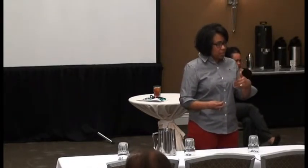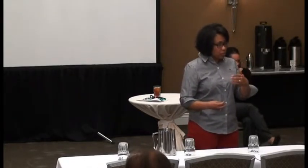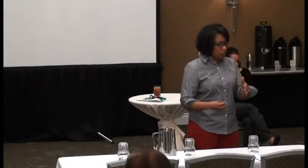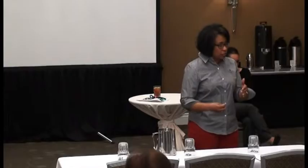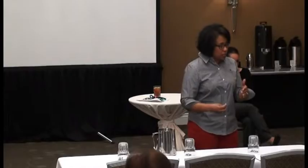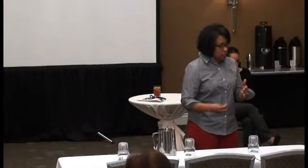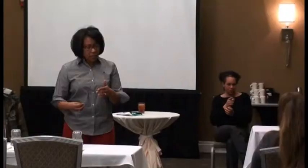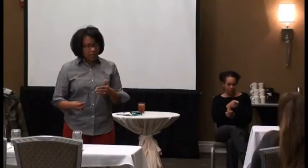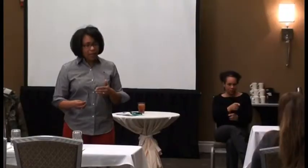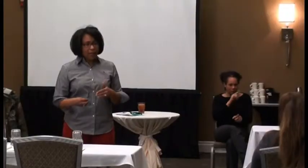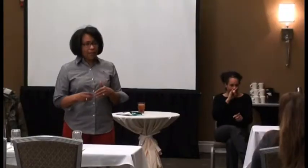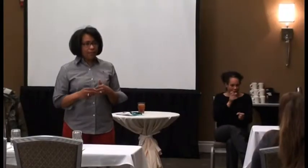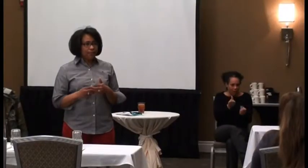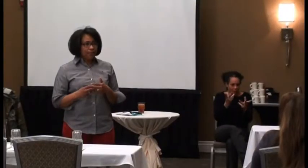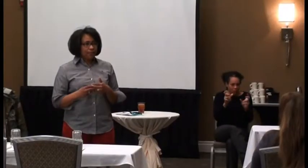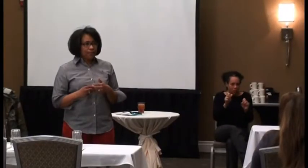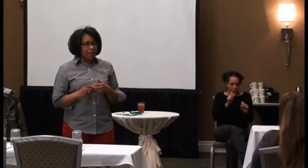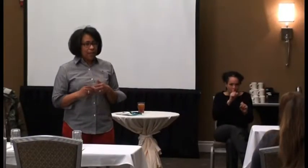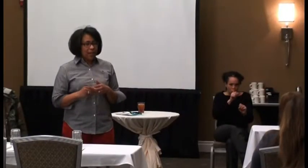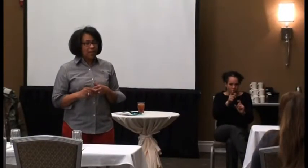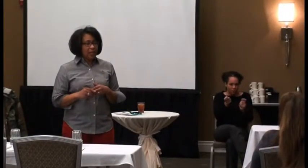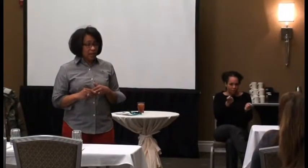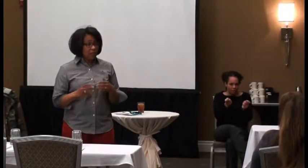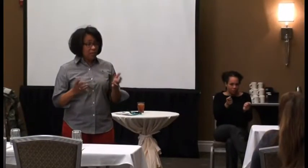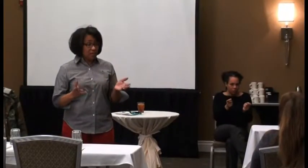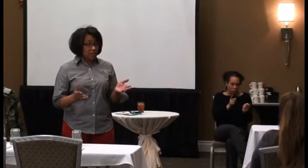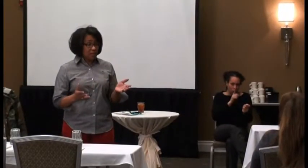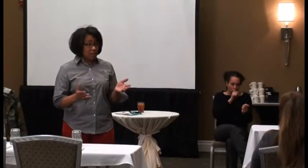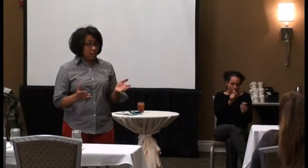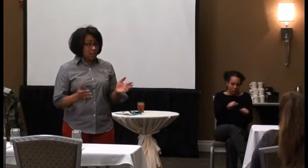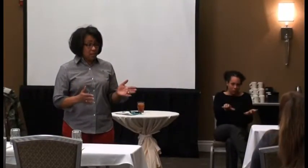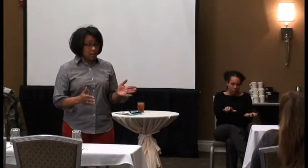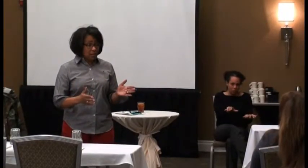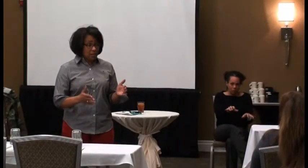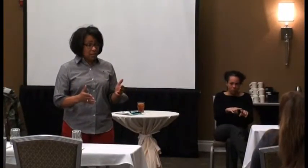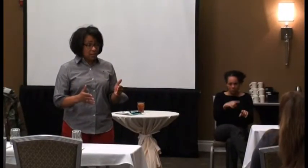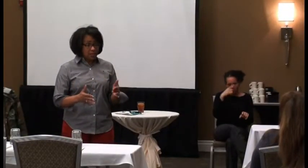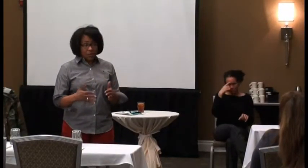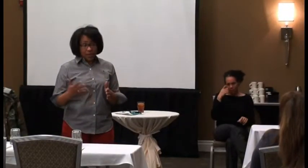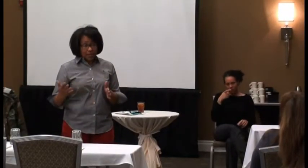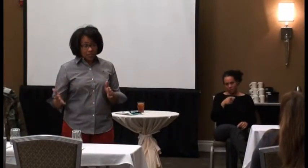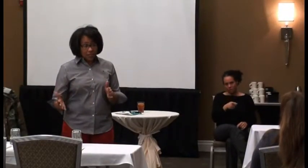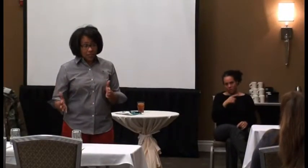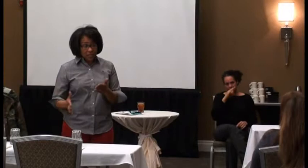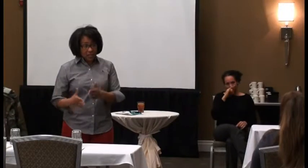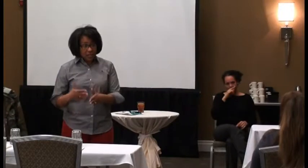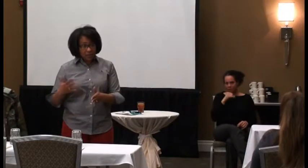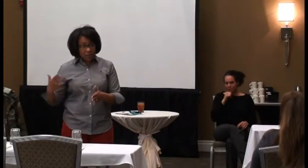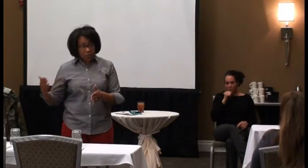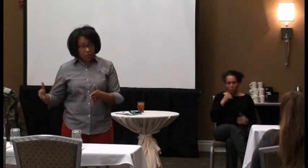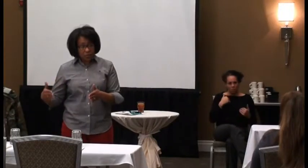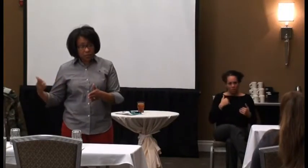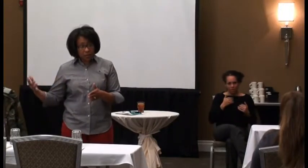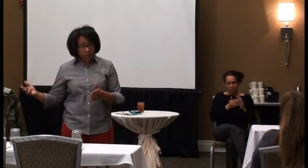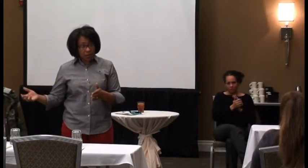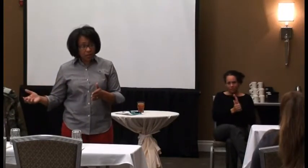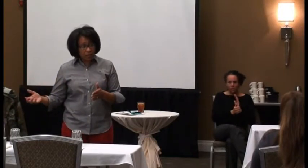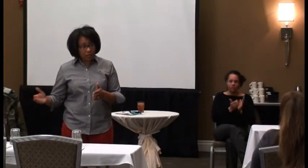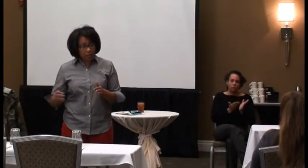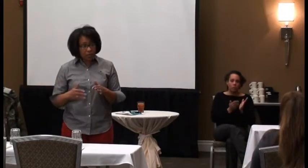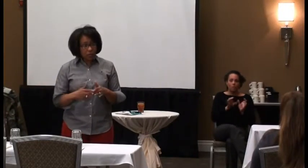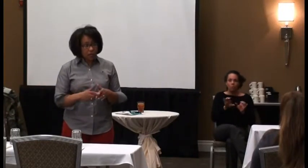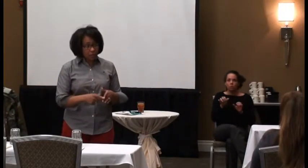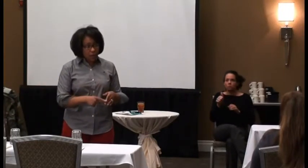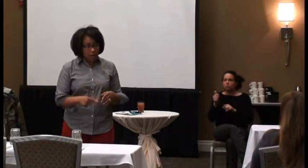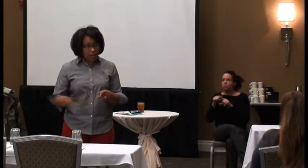really do. And it can, because then the kids don't have the skills they need if they want to do something else,